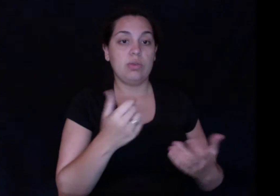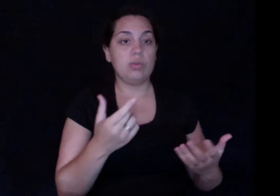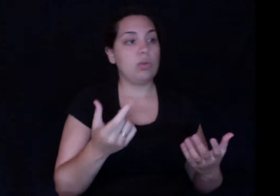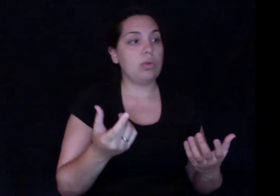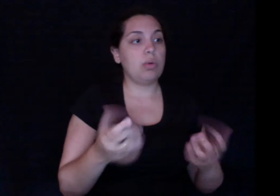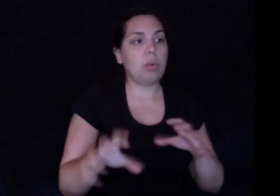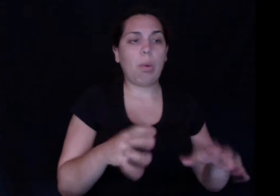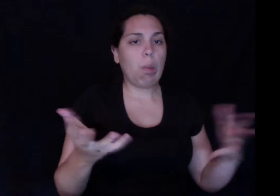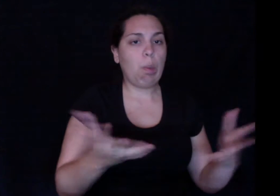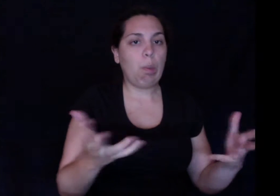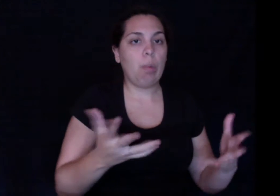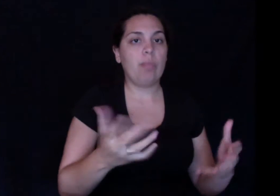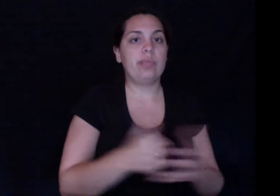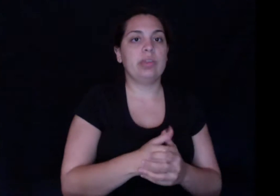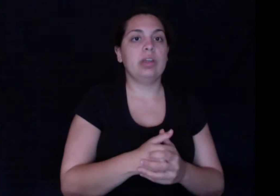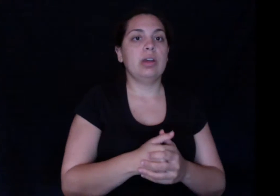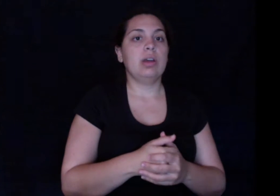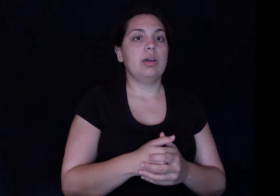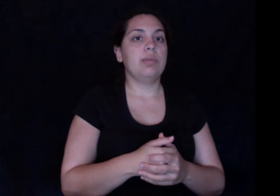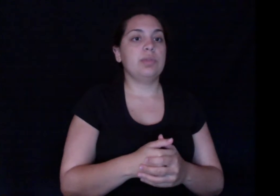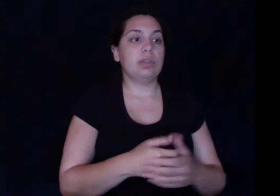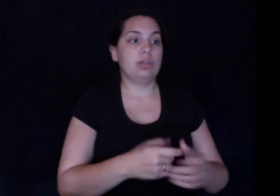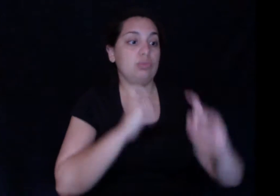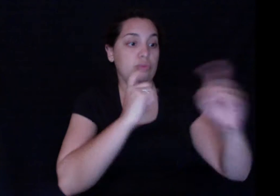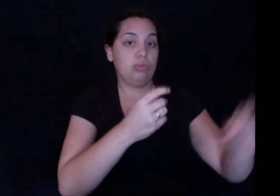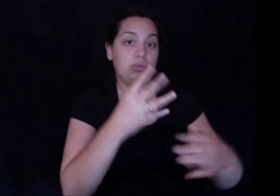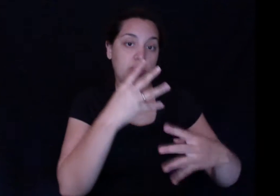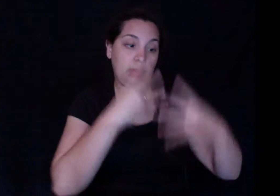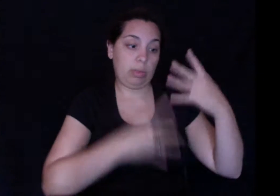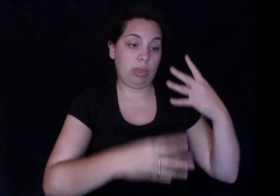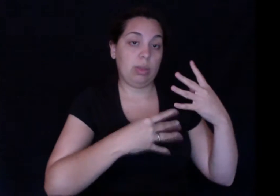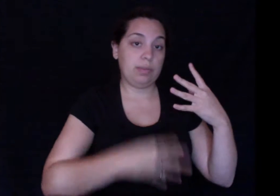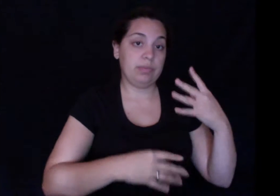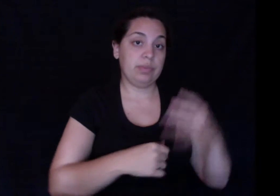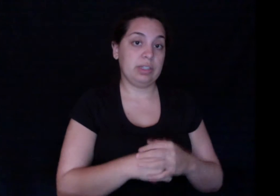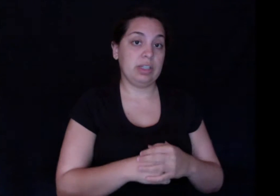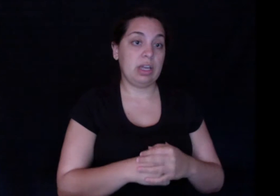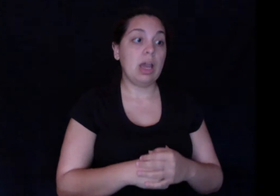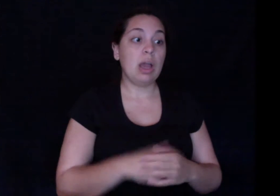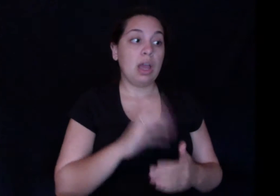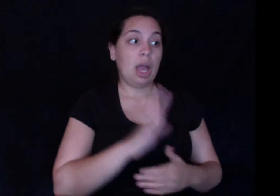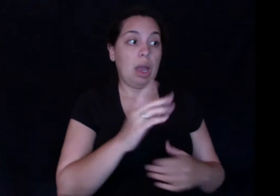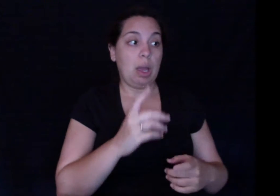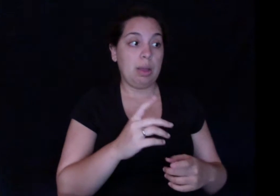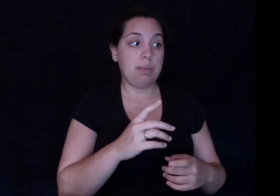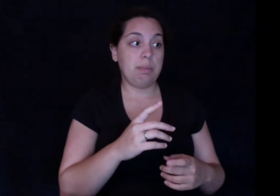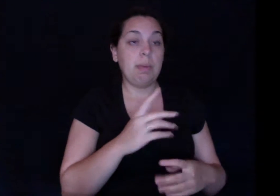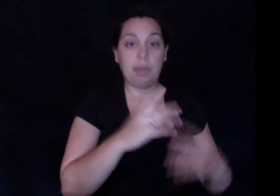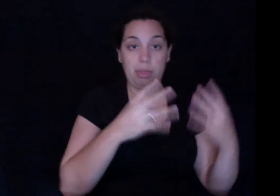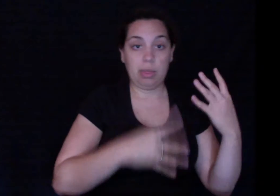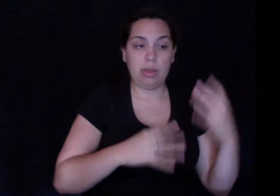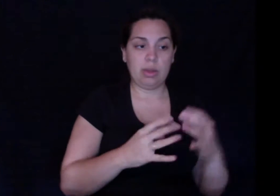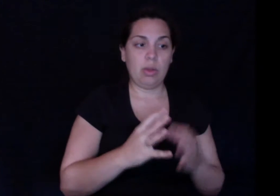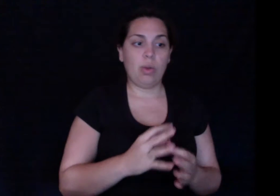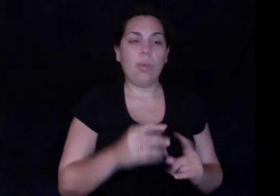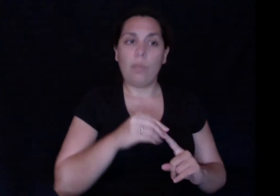rare antigen which cured rhesus disease. He has since donated blood a record 1,000 times and saved 2 million